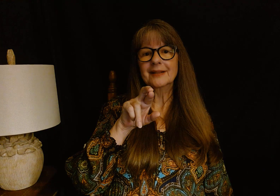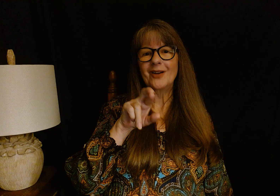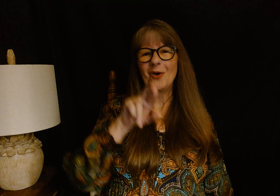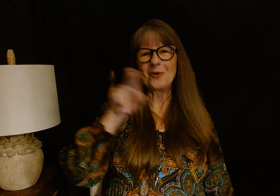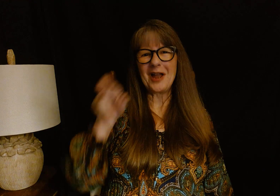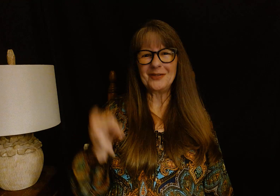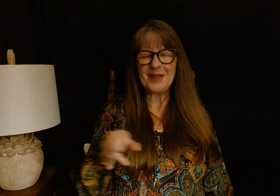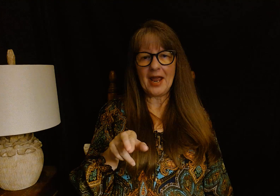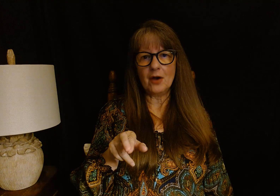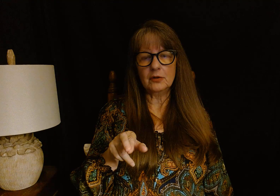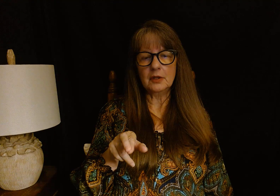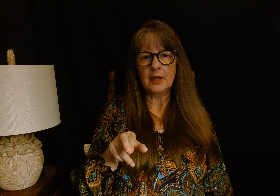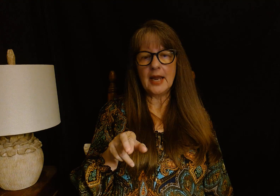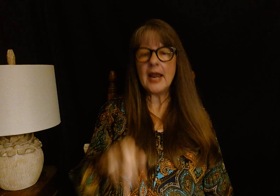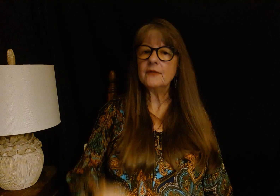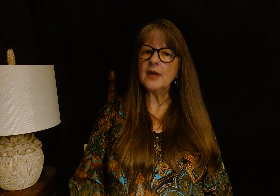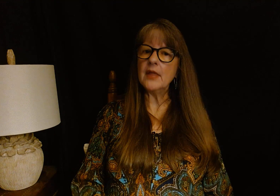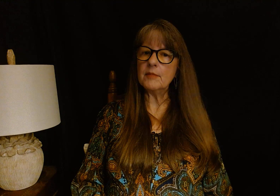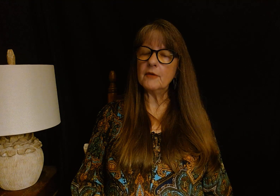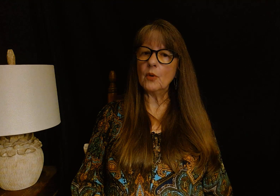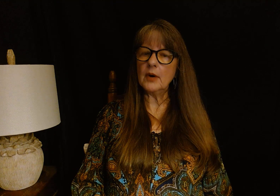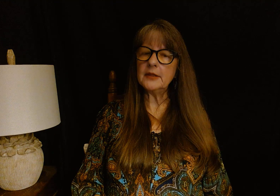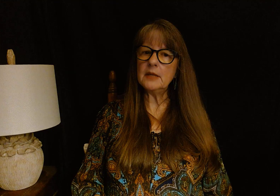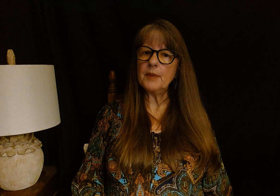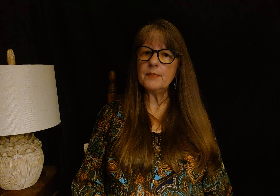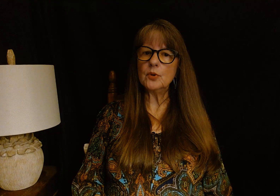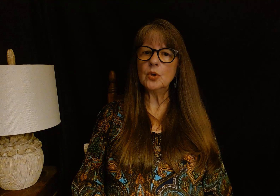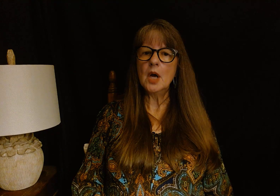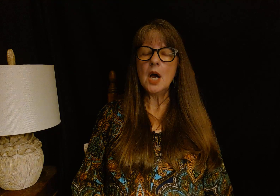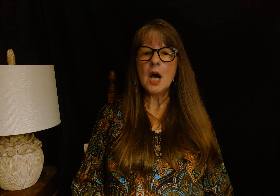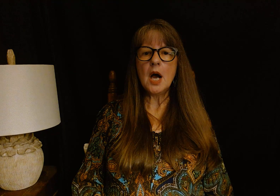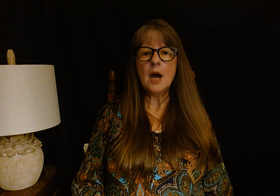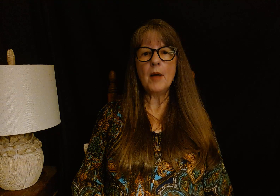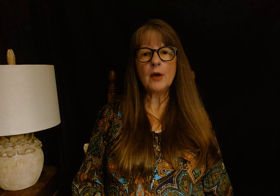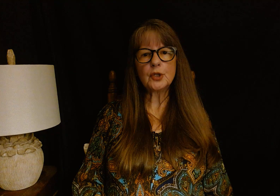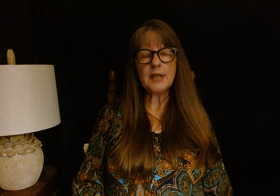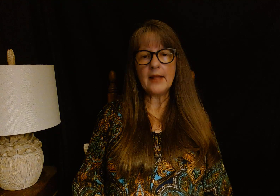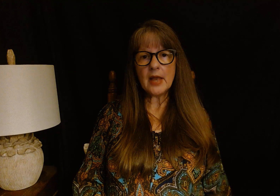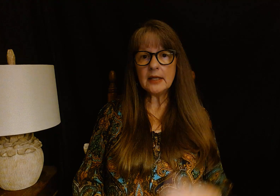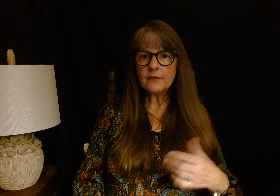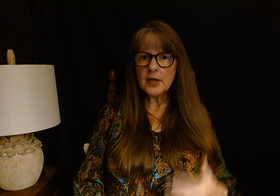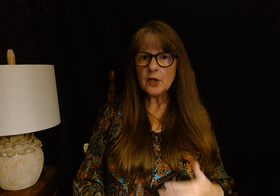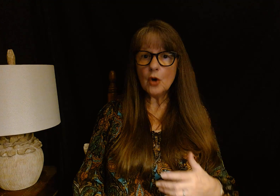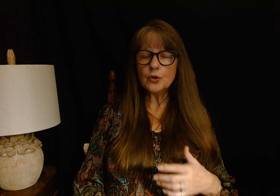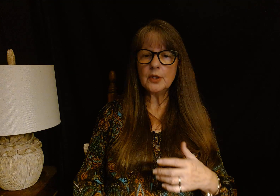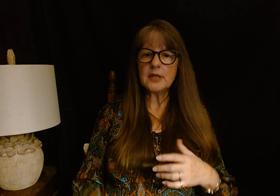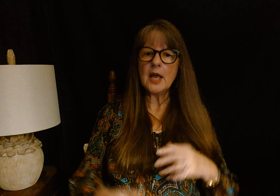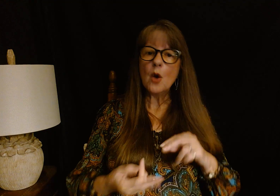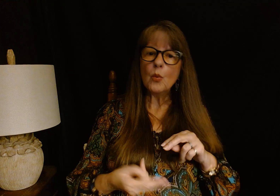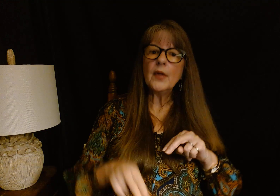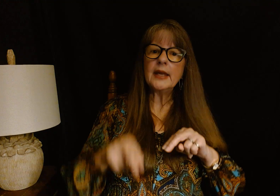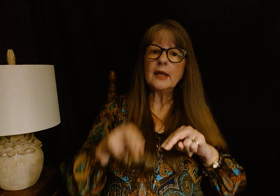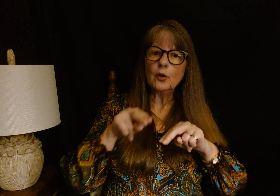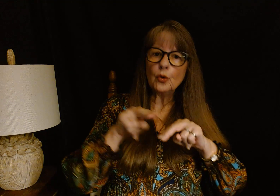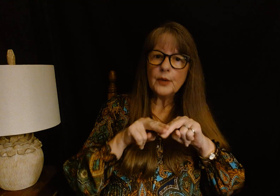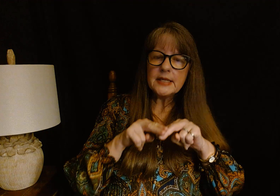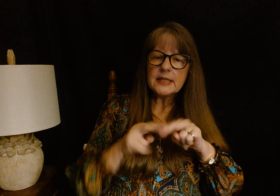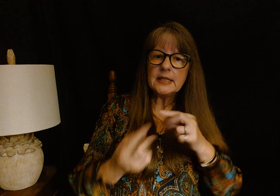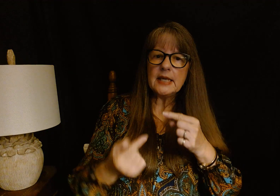or round down. And I've done that before. I think people understand that, and if they don't, you can say, well, they can increase it